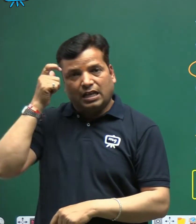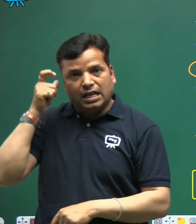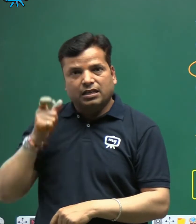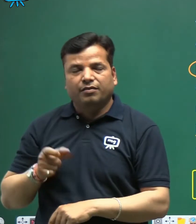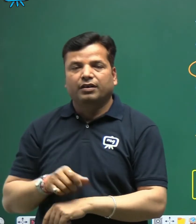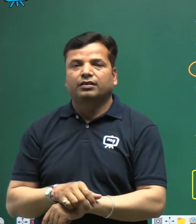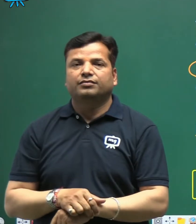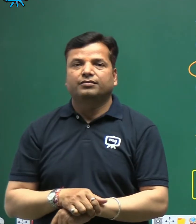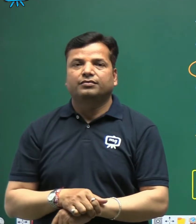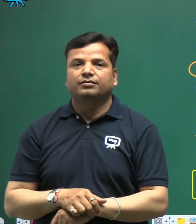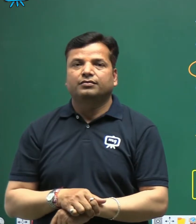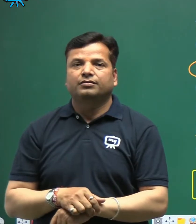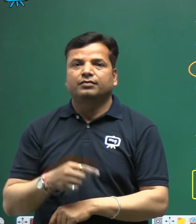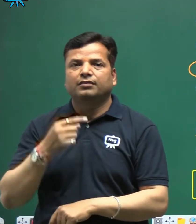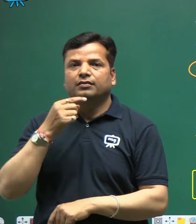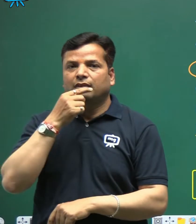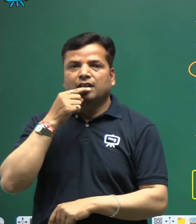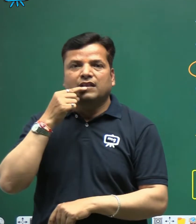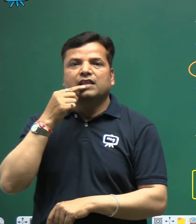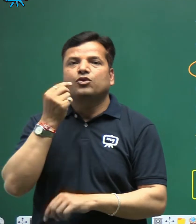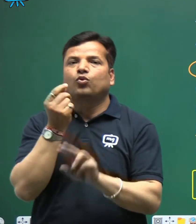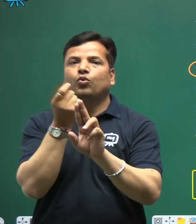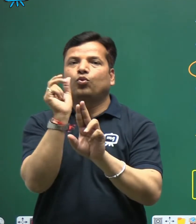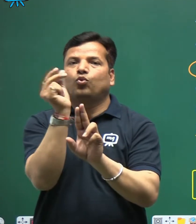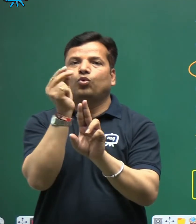sapphire, neelam.